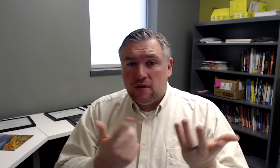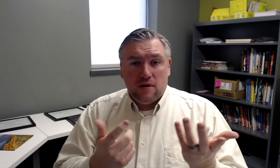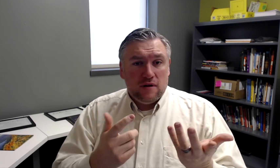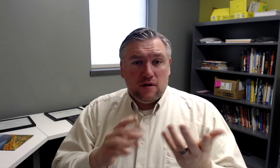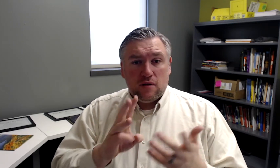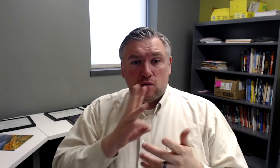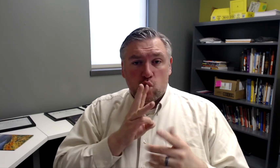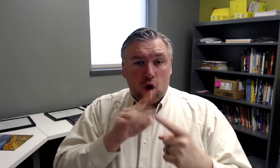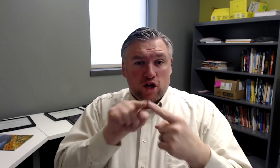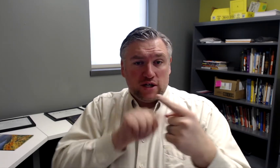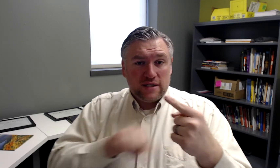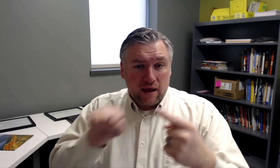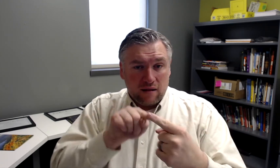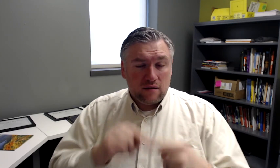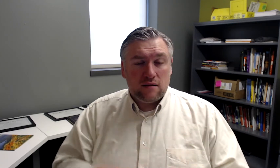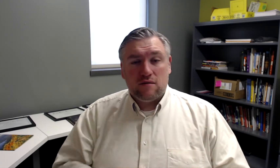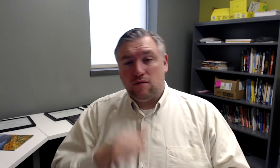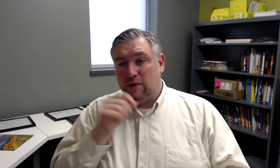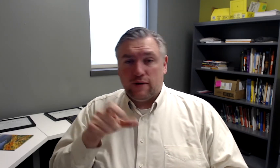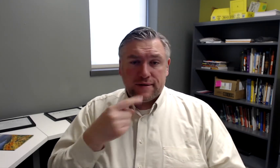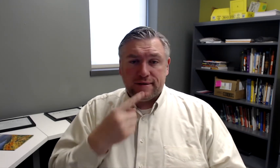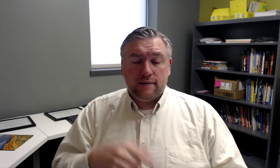For just a quick example, the water cycle.